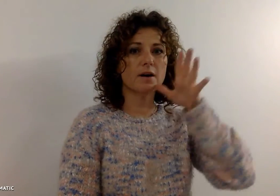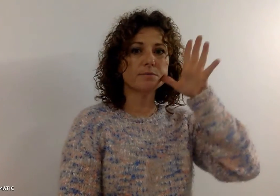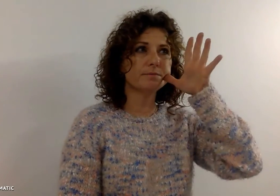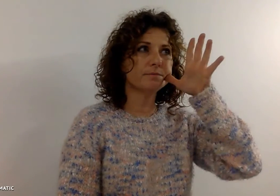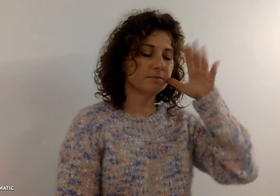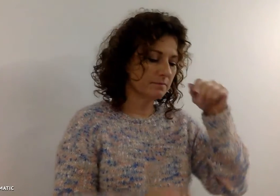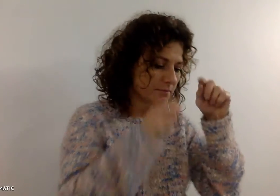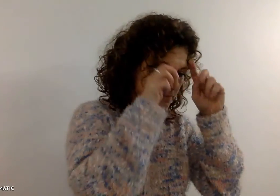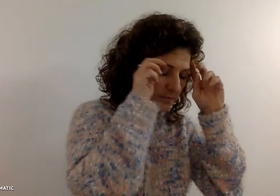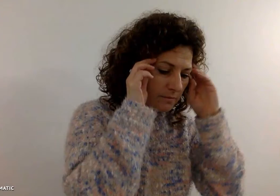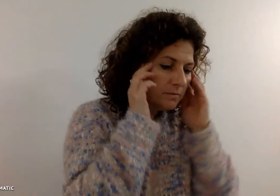Farm.